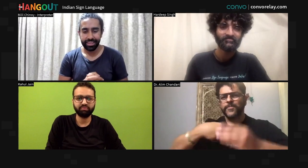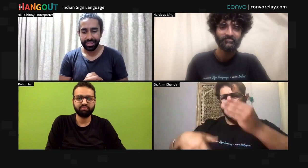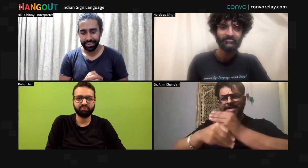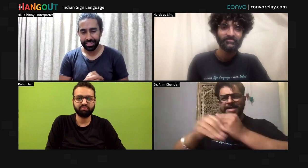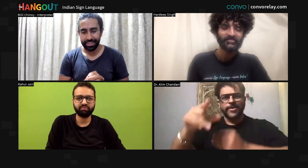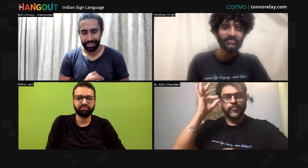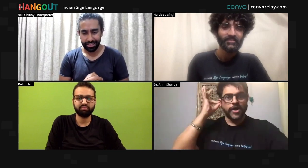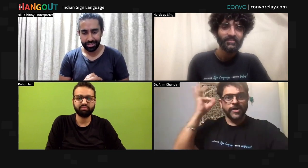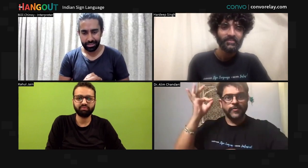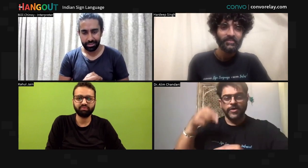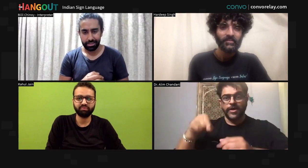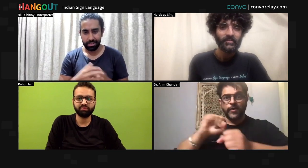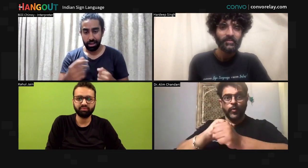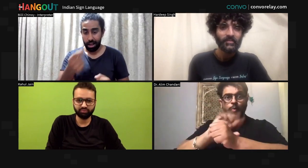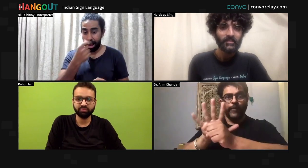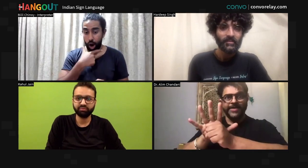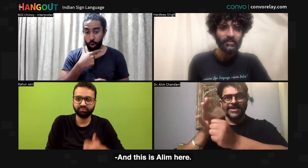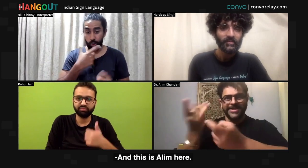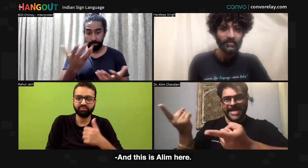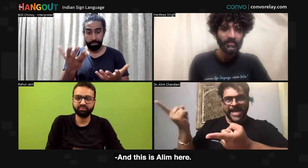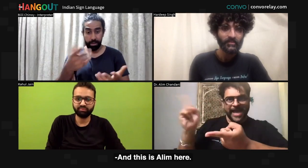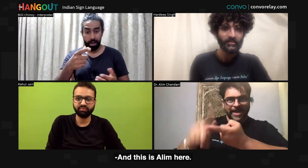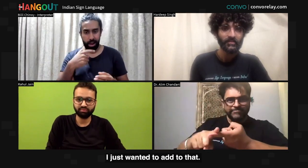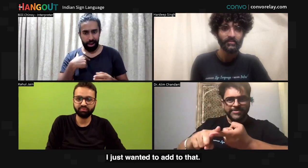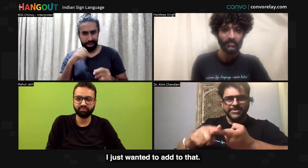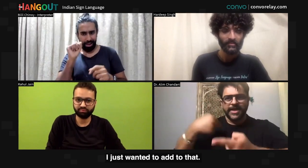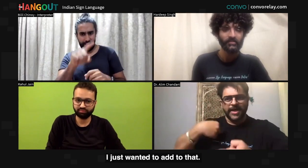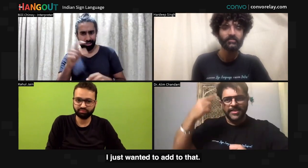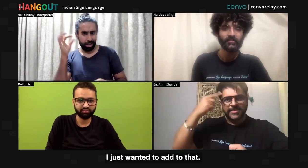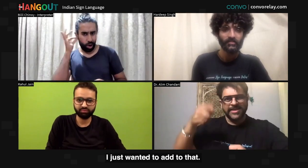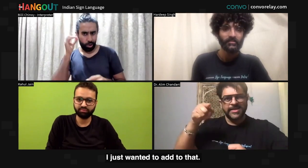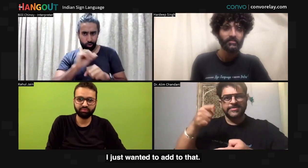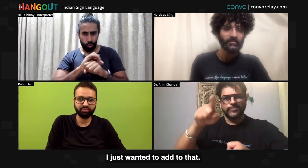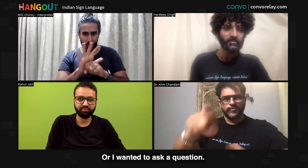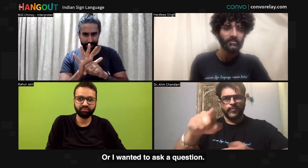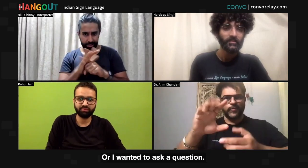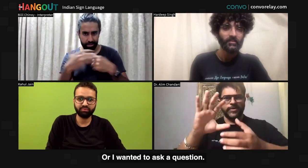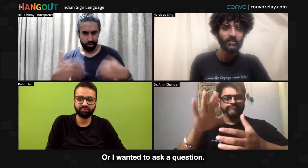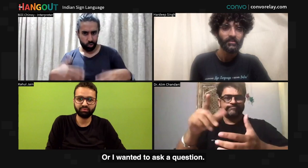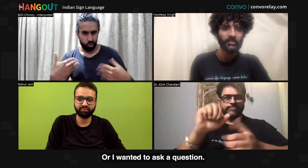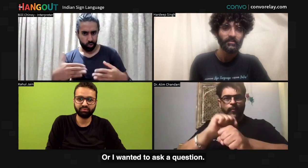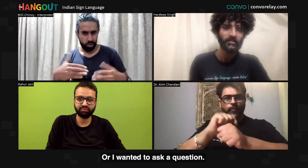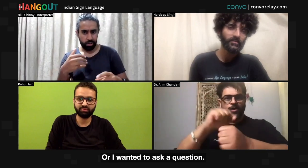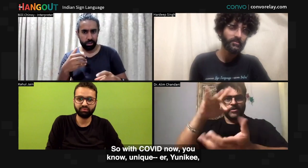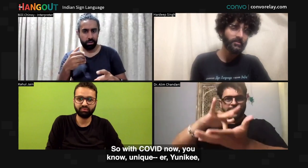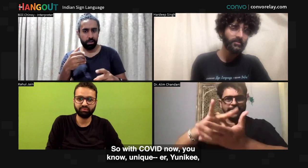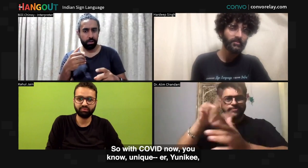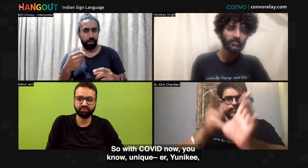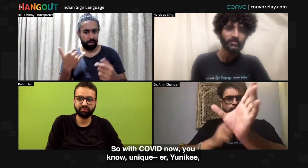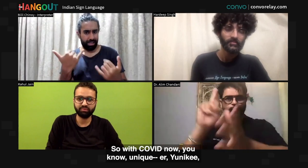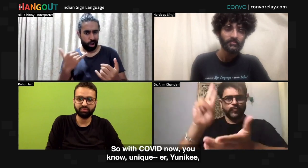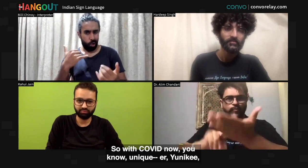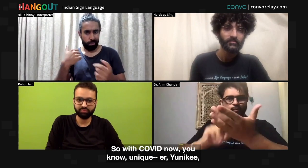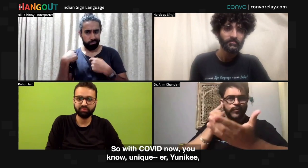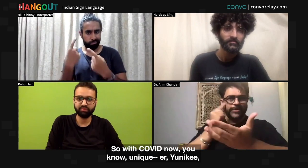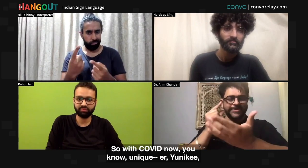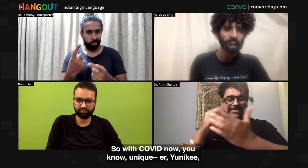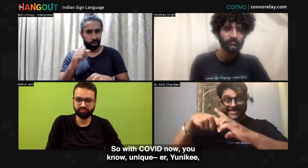and this is Alim here. I just wanted to add to that, or I wanted to ask a question. So, with COVID, now,